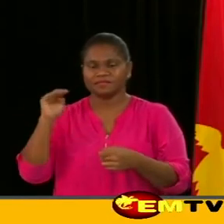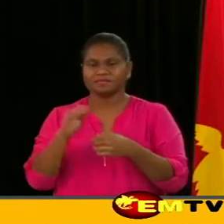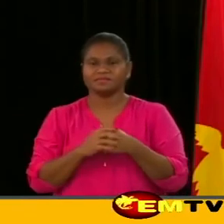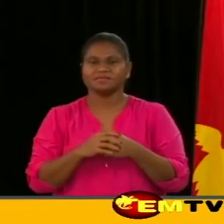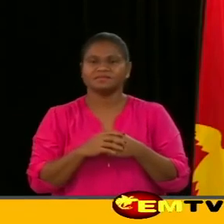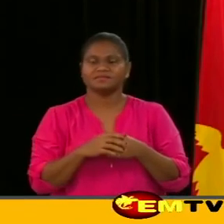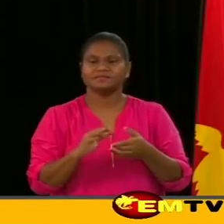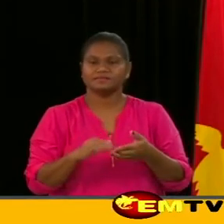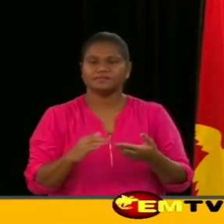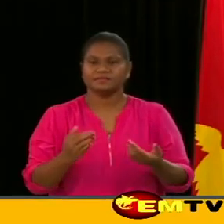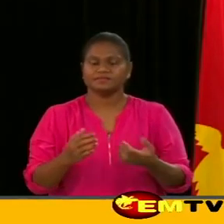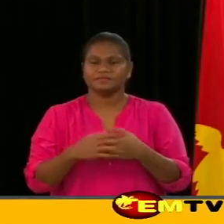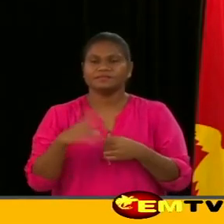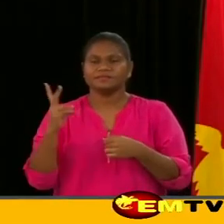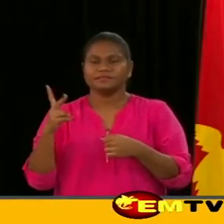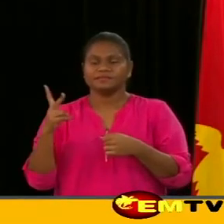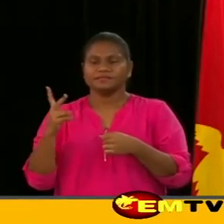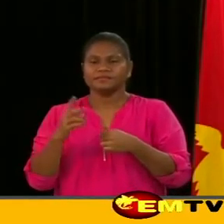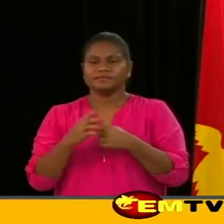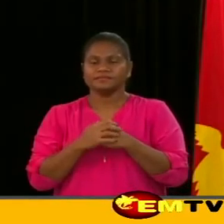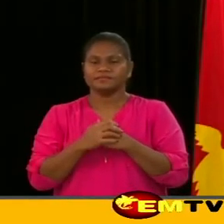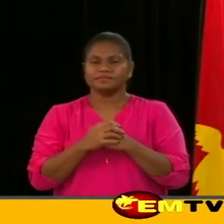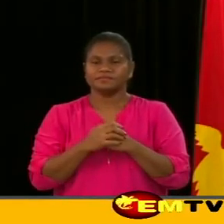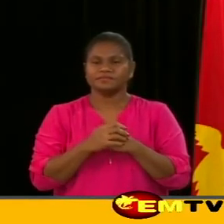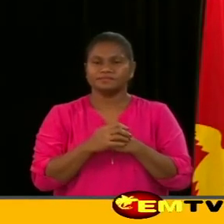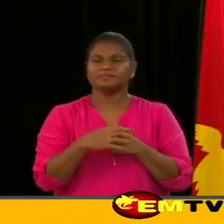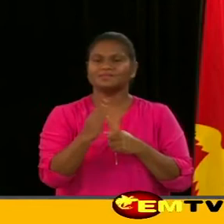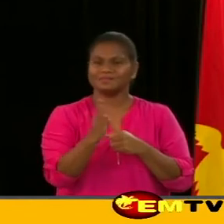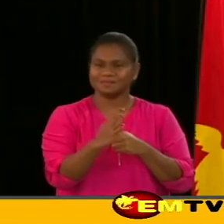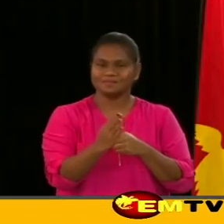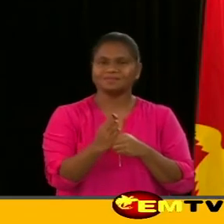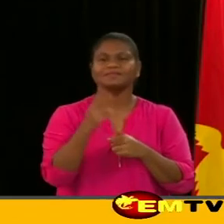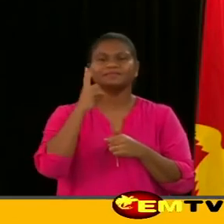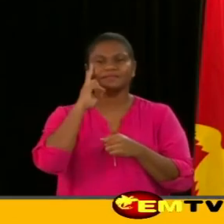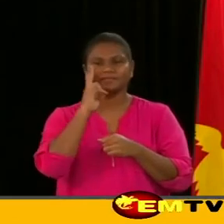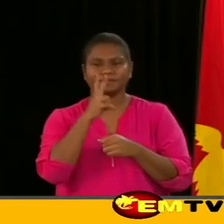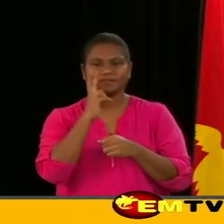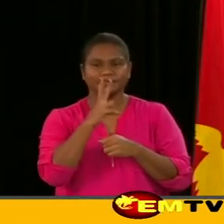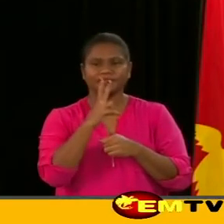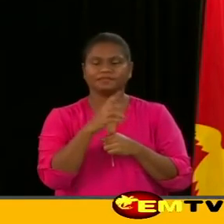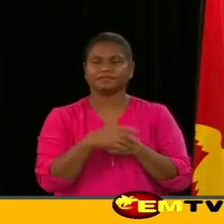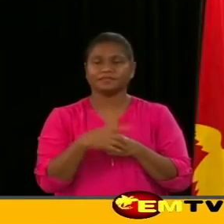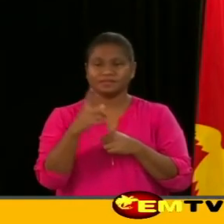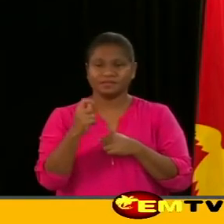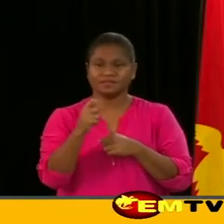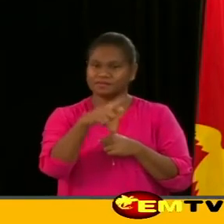to again, you know, further consideration whether or not they'd be appropriate, because,